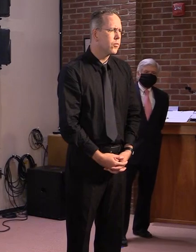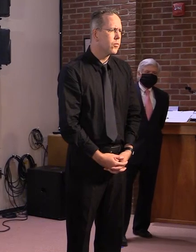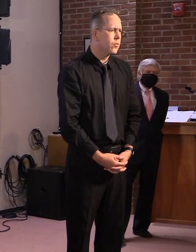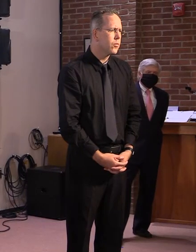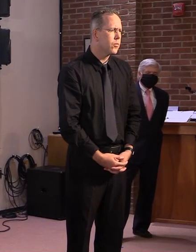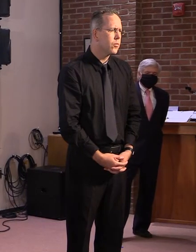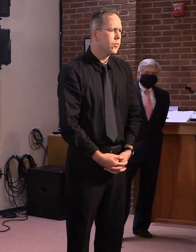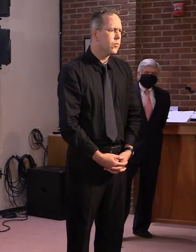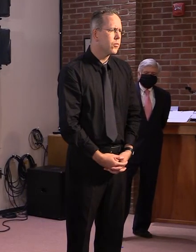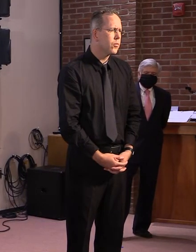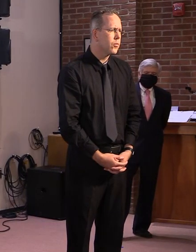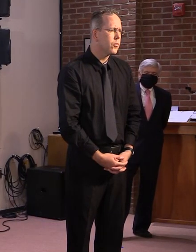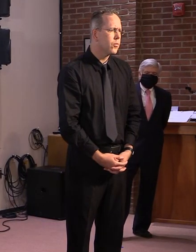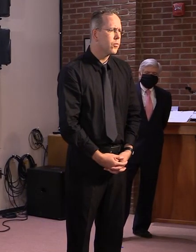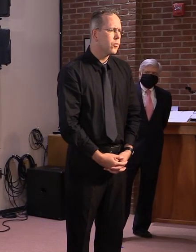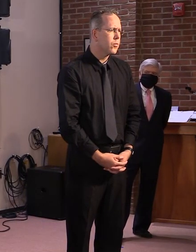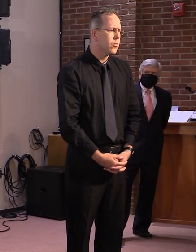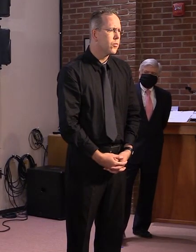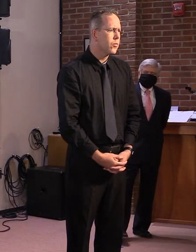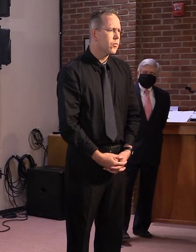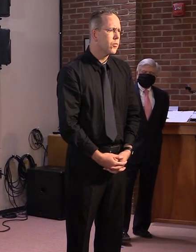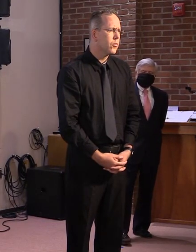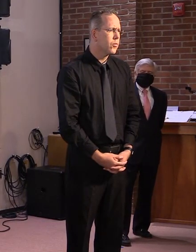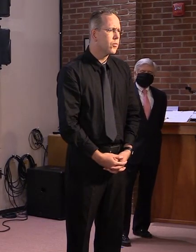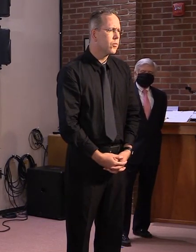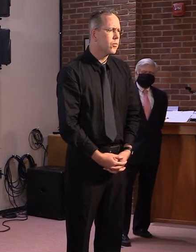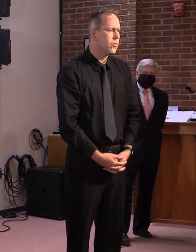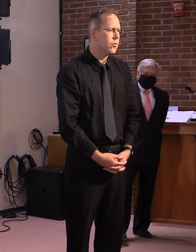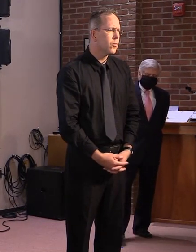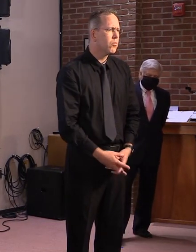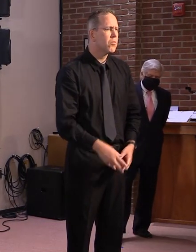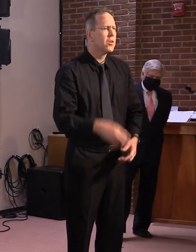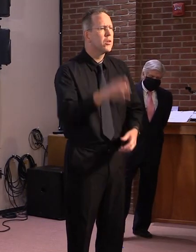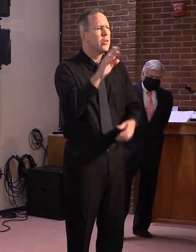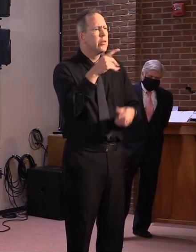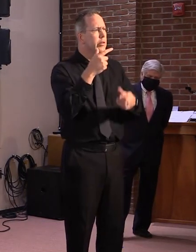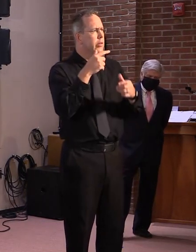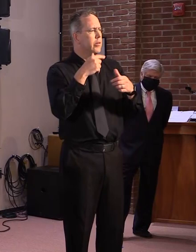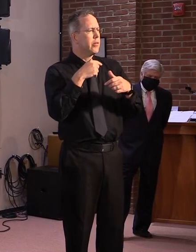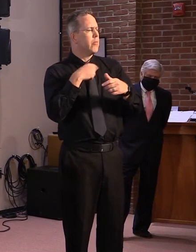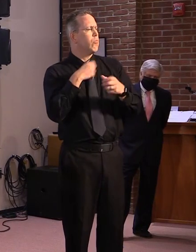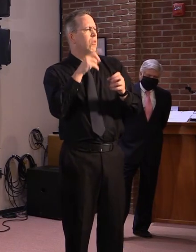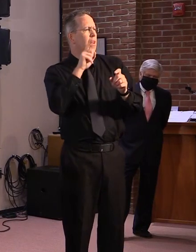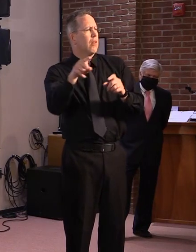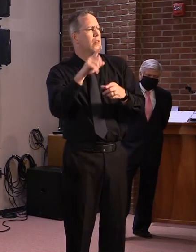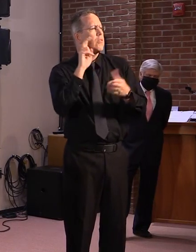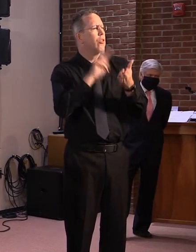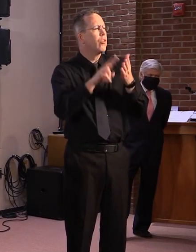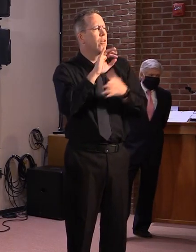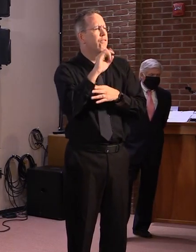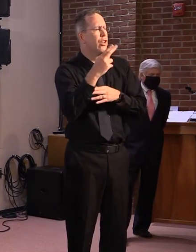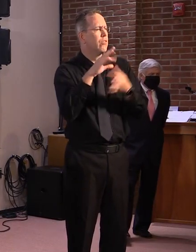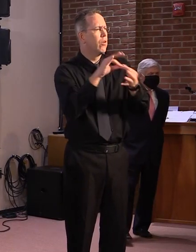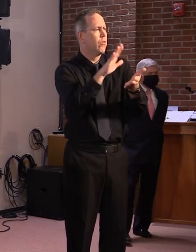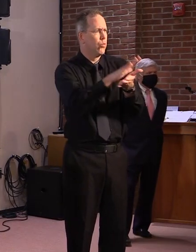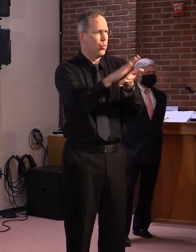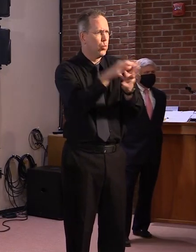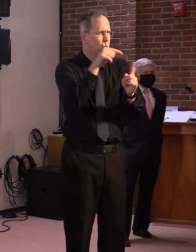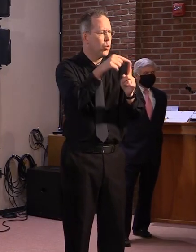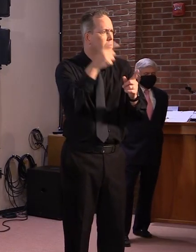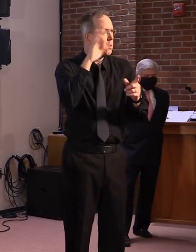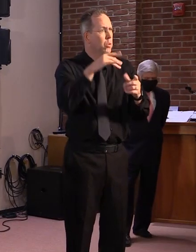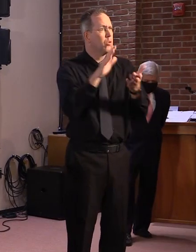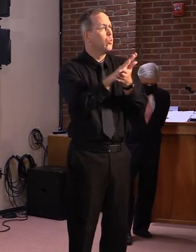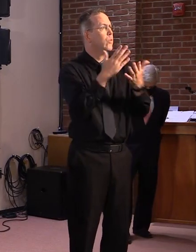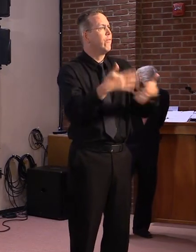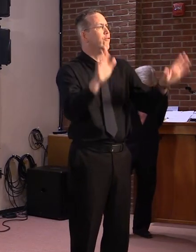on reopening? Secretary French. Morning, Sean. Yep, morning, Sean. Thank you, Governor. We'll have guidance